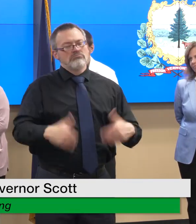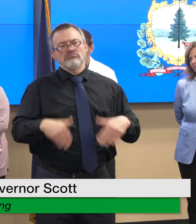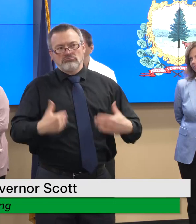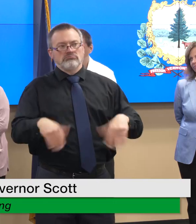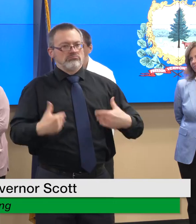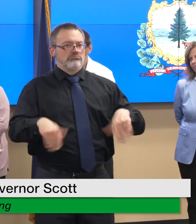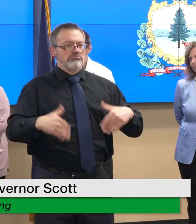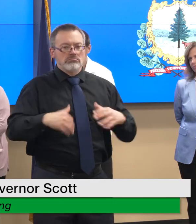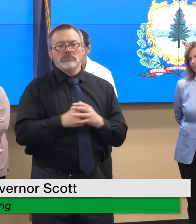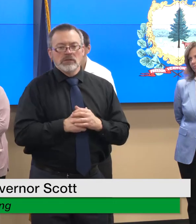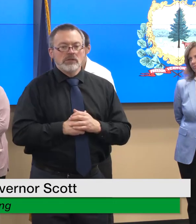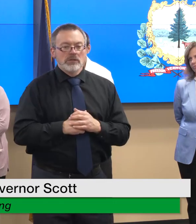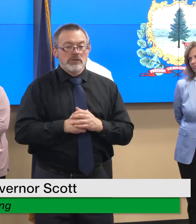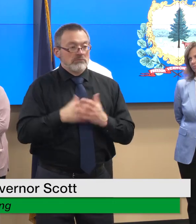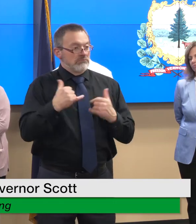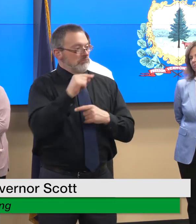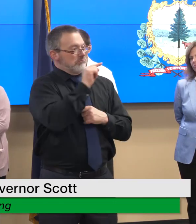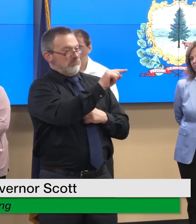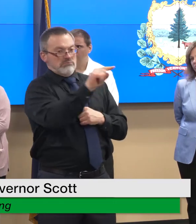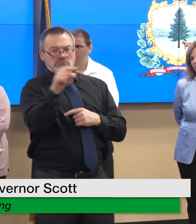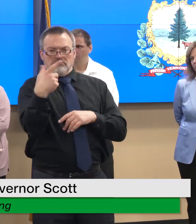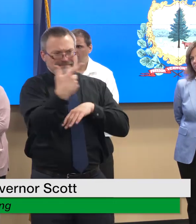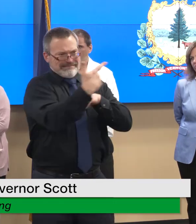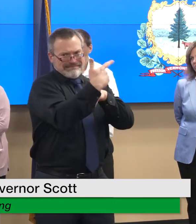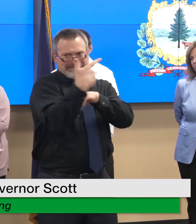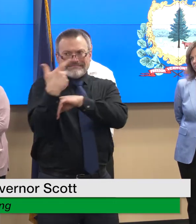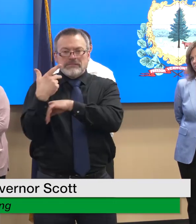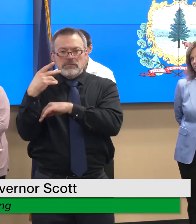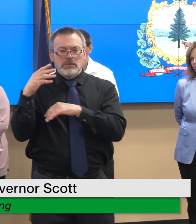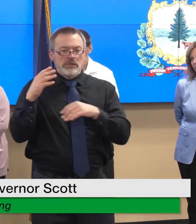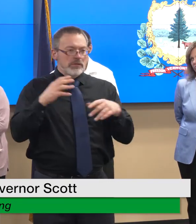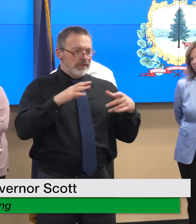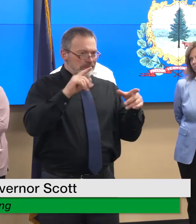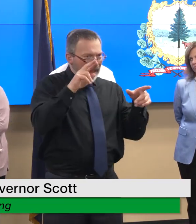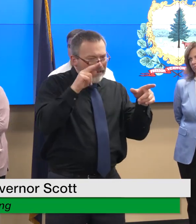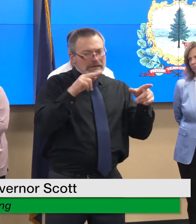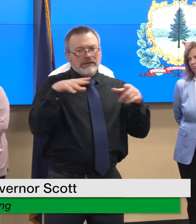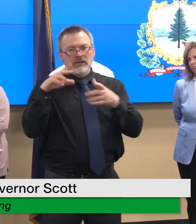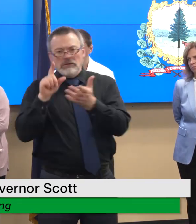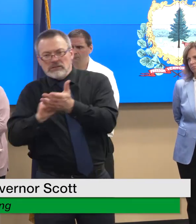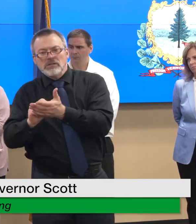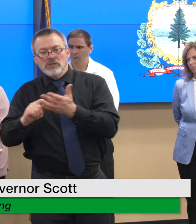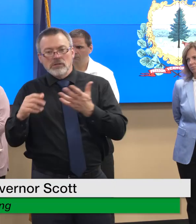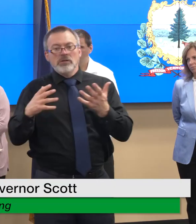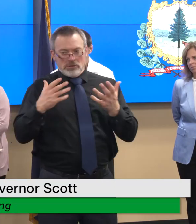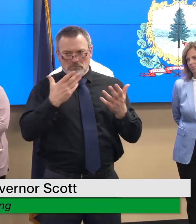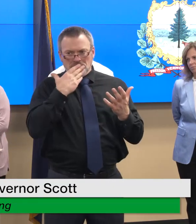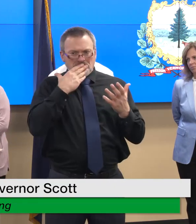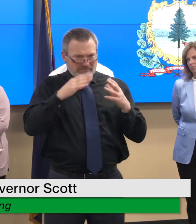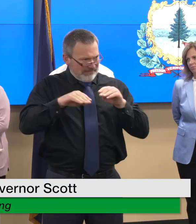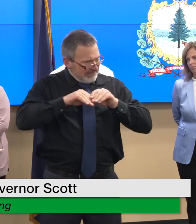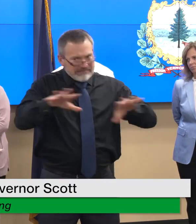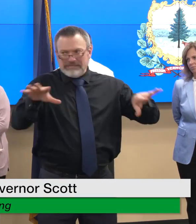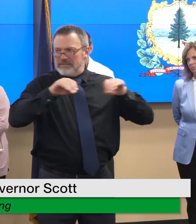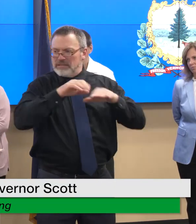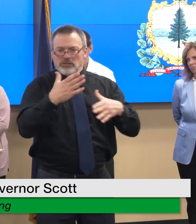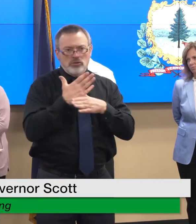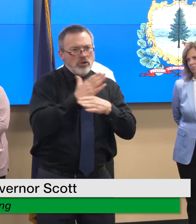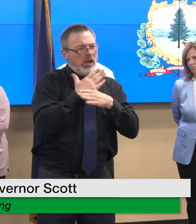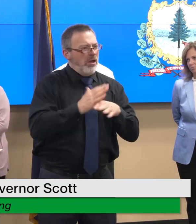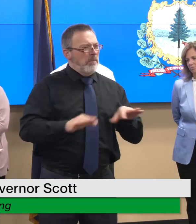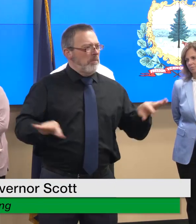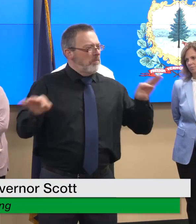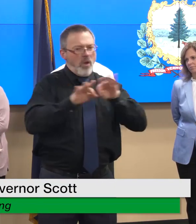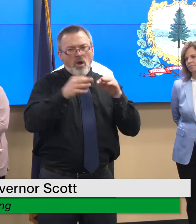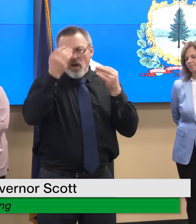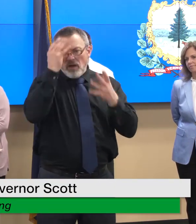media for sharing critical updates with the public, for asking questions on their behalf, and most importantly, for getting